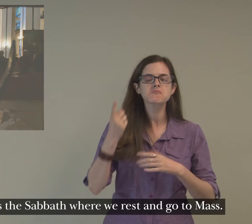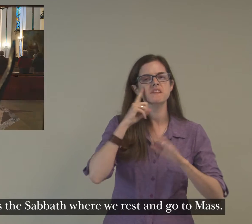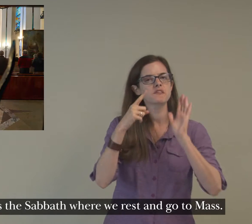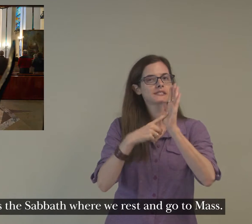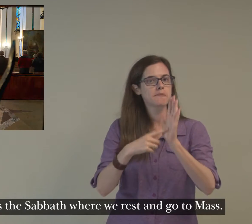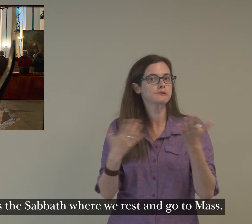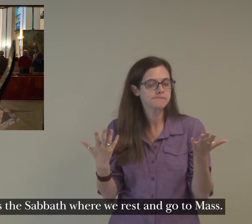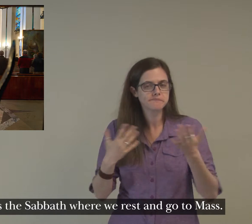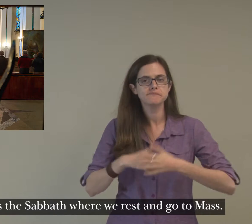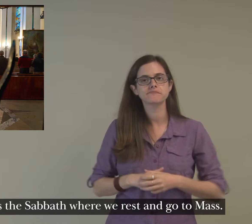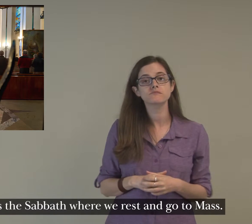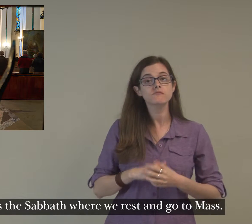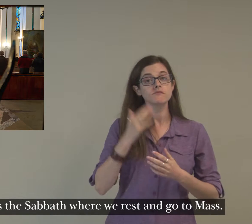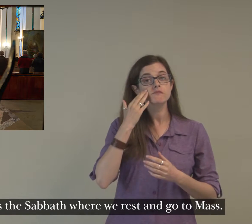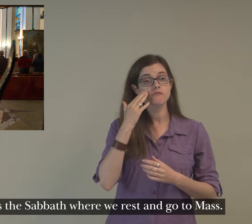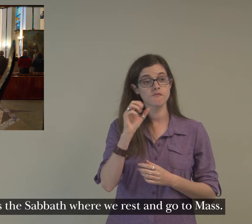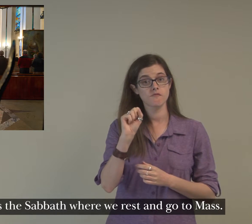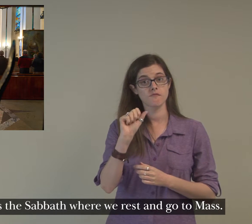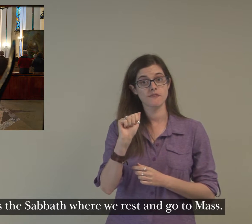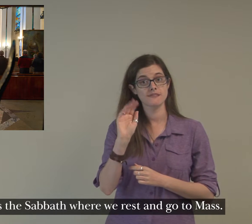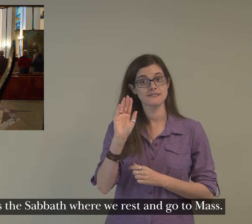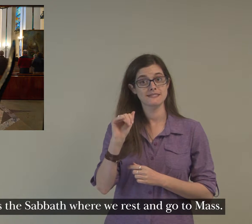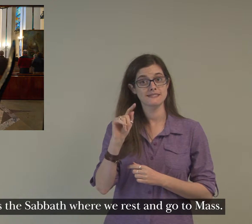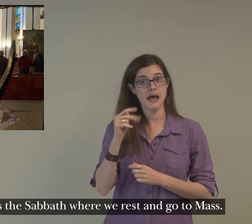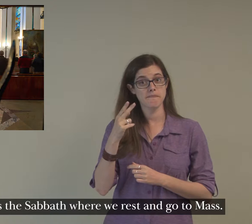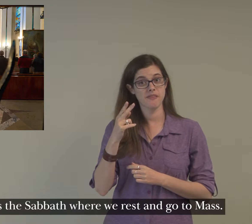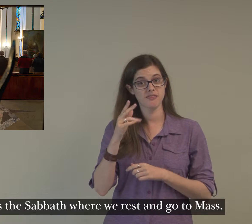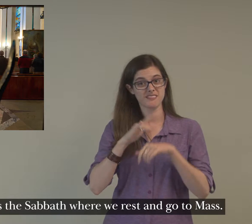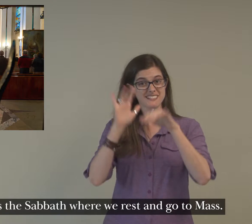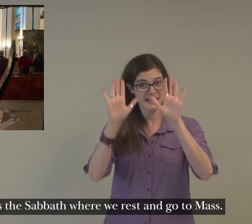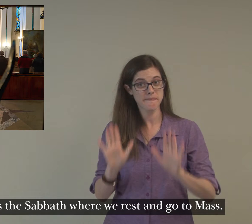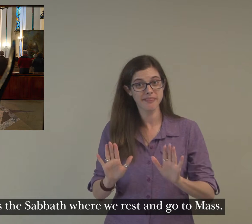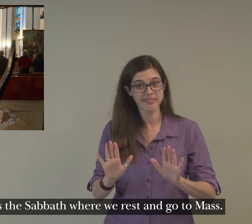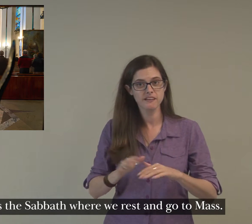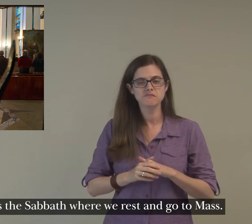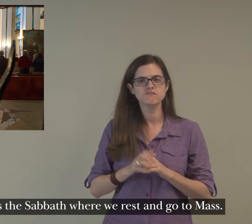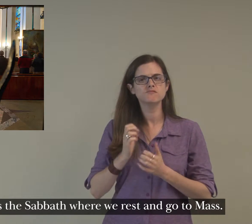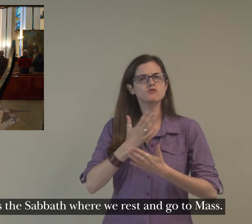For example, He gave us the Sabbath where we rest and go to Mass.